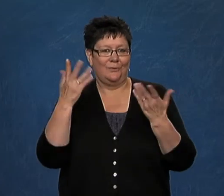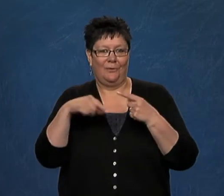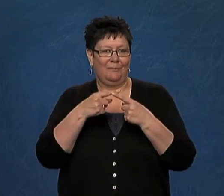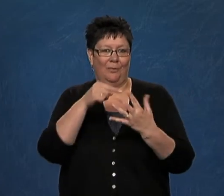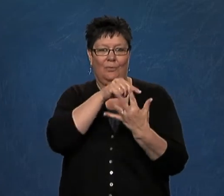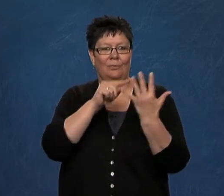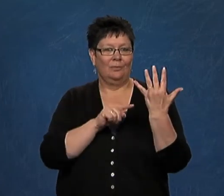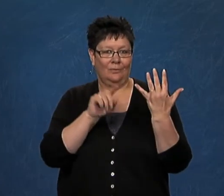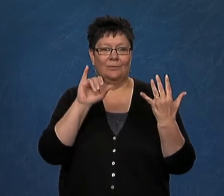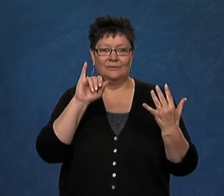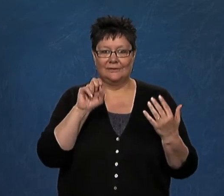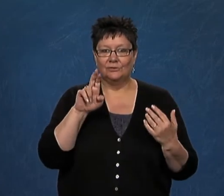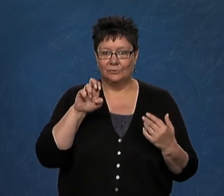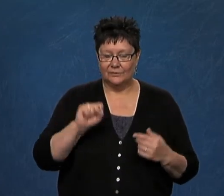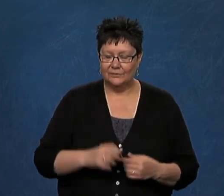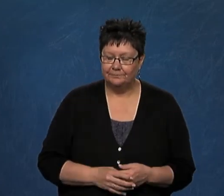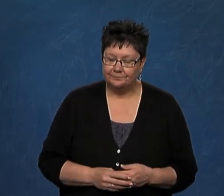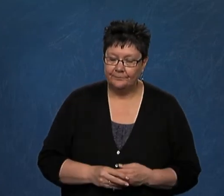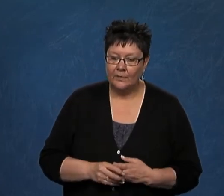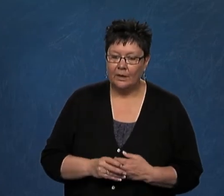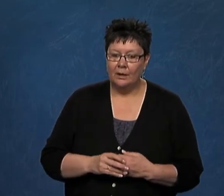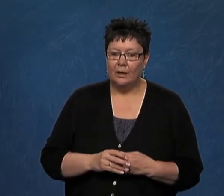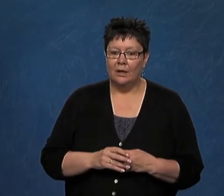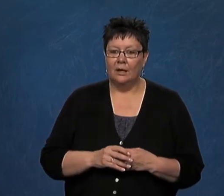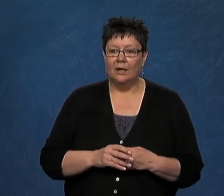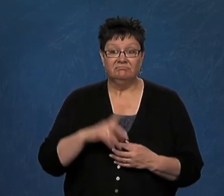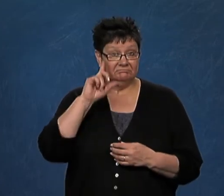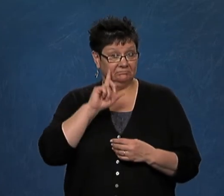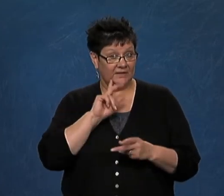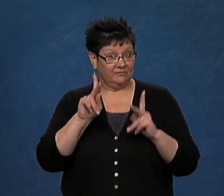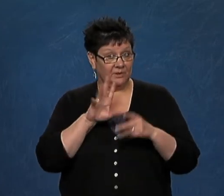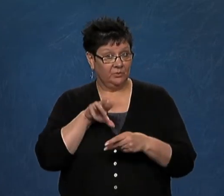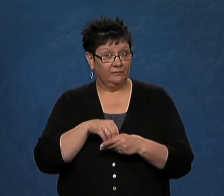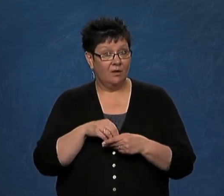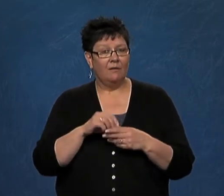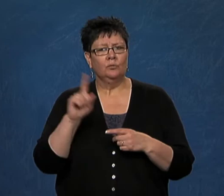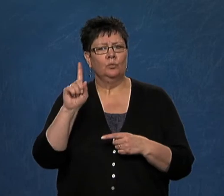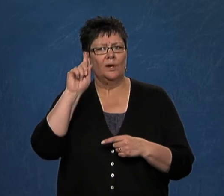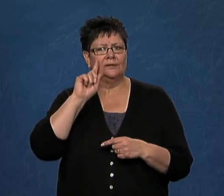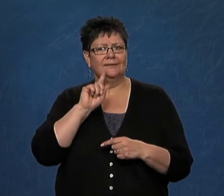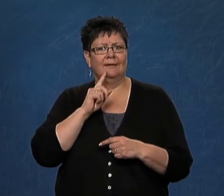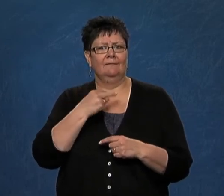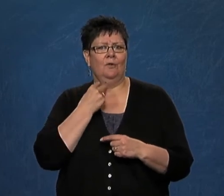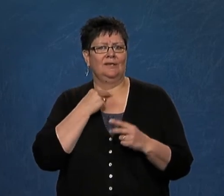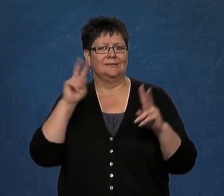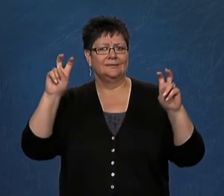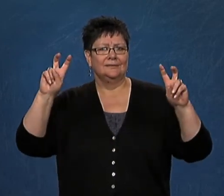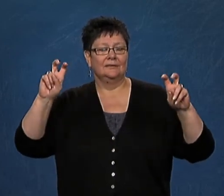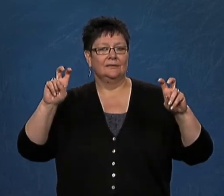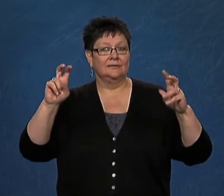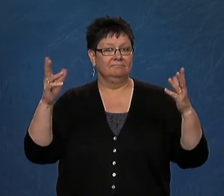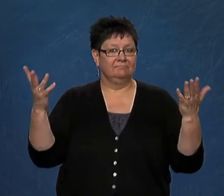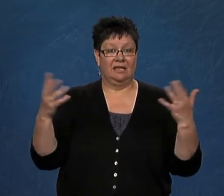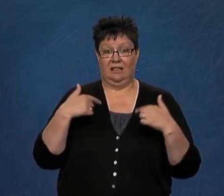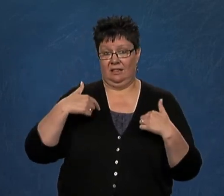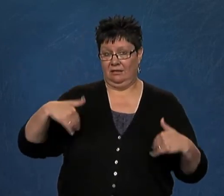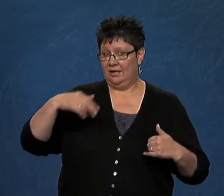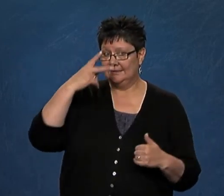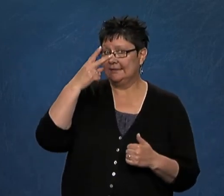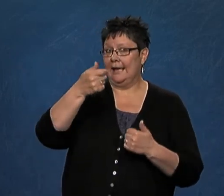But most court administrators are not familiar with interpreting issues. And where's the deaf voice? I